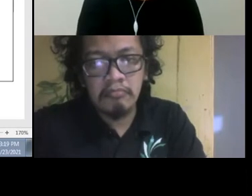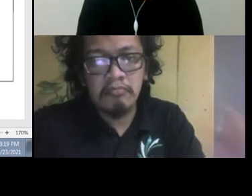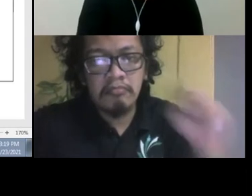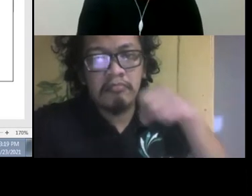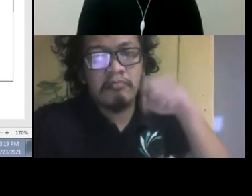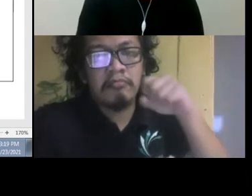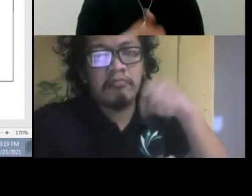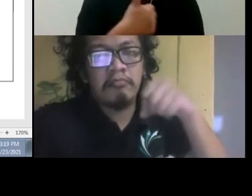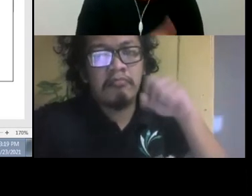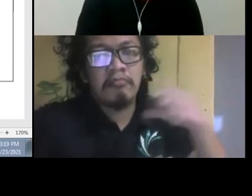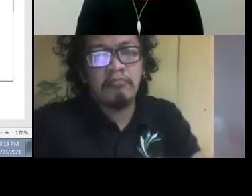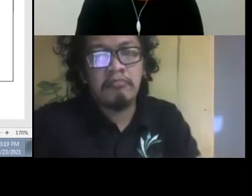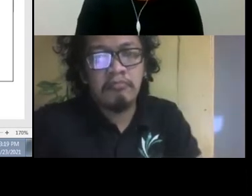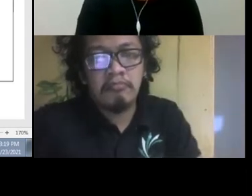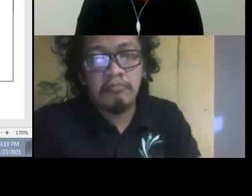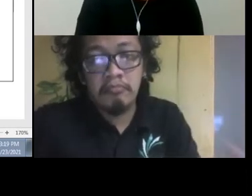Okay, so